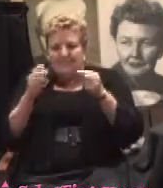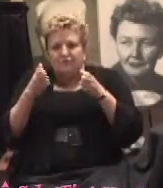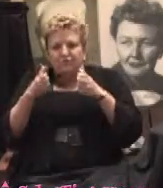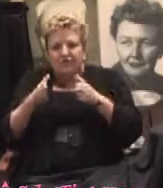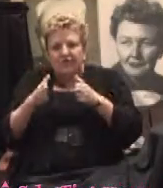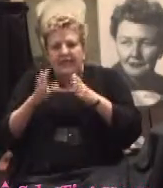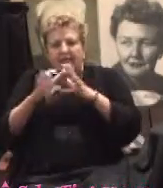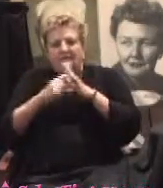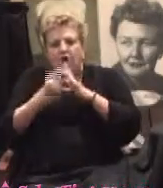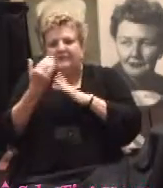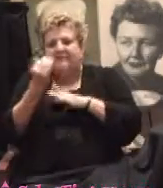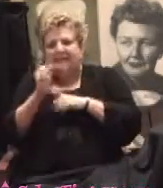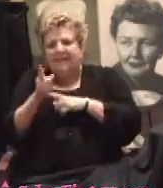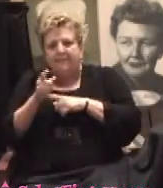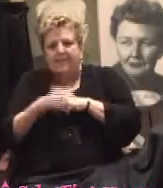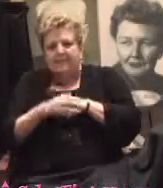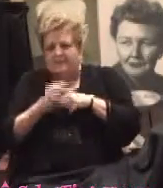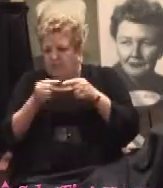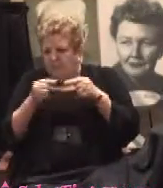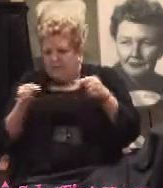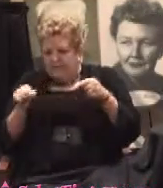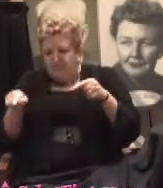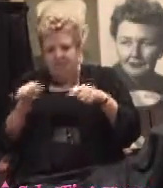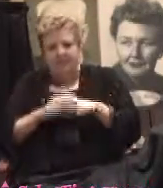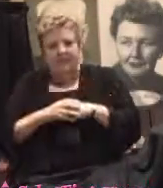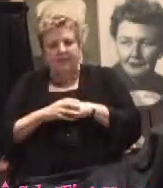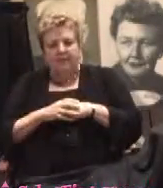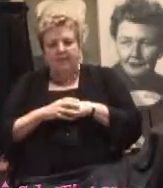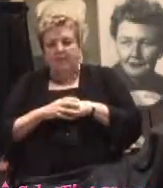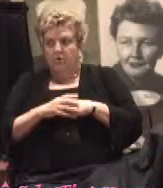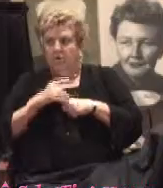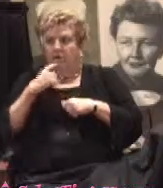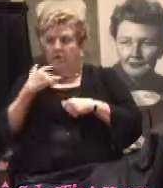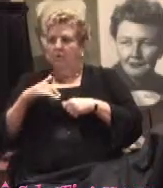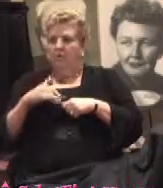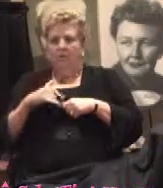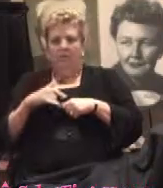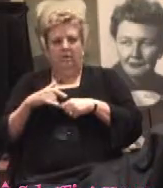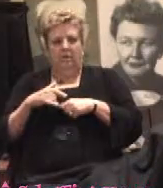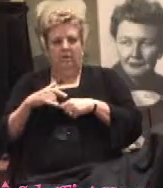minutes. Yeah, that's what you guys say. We know what I said. What should I do?